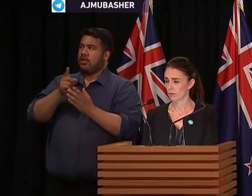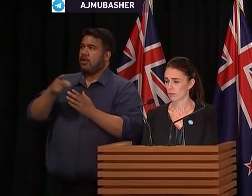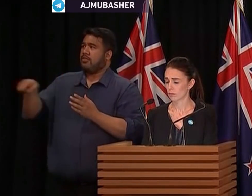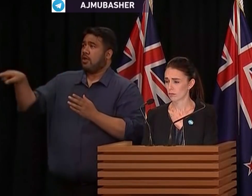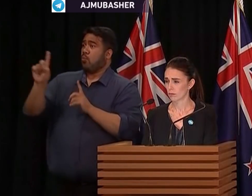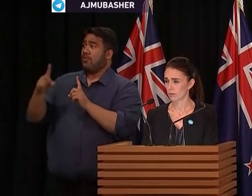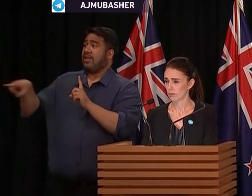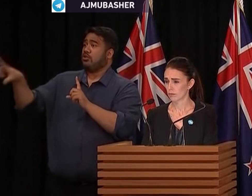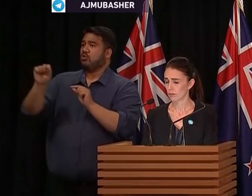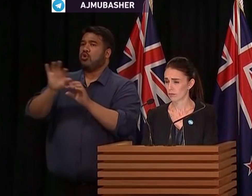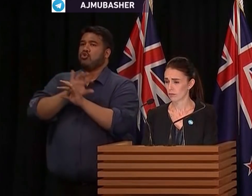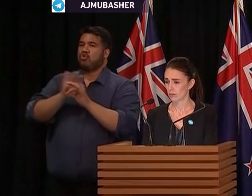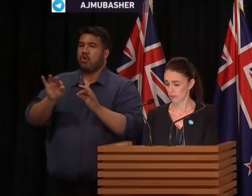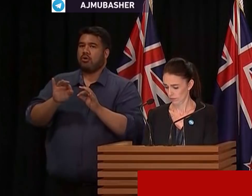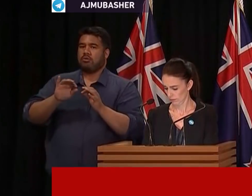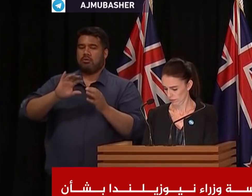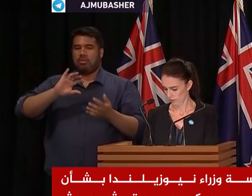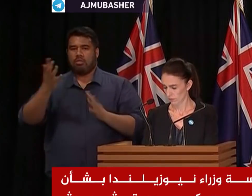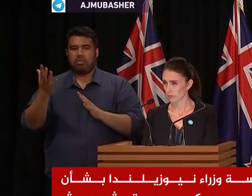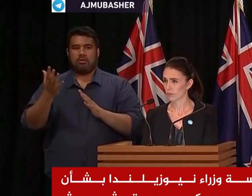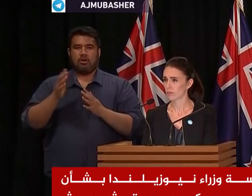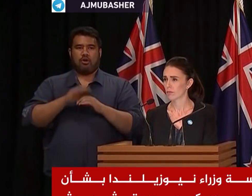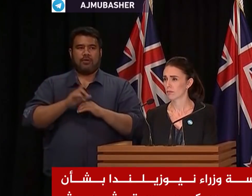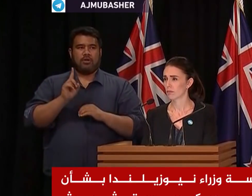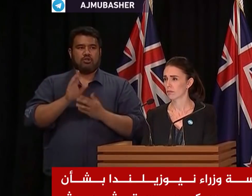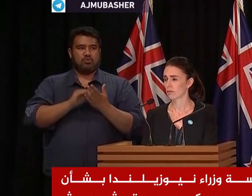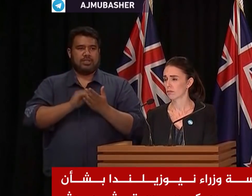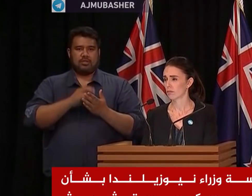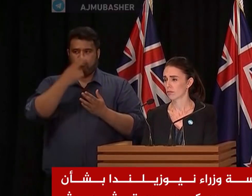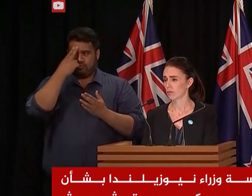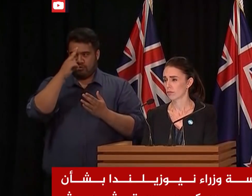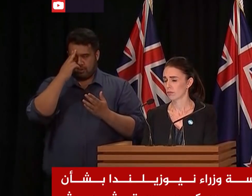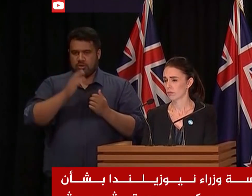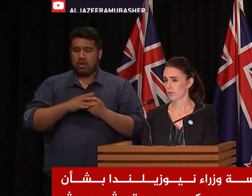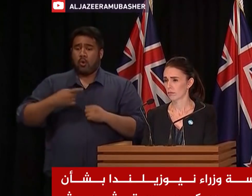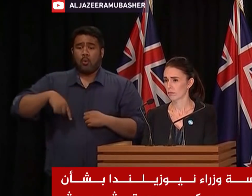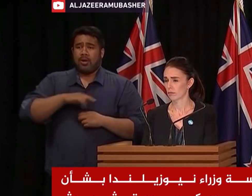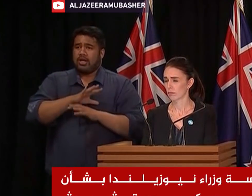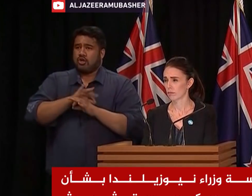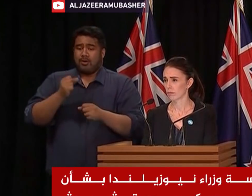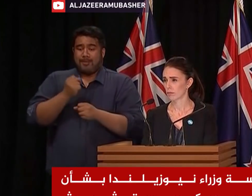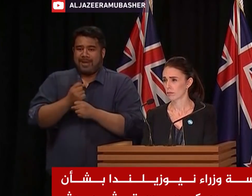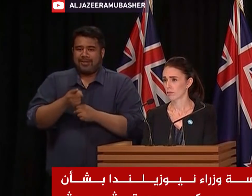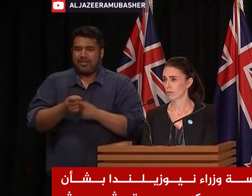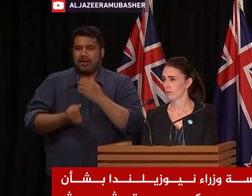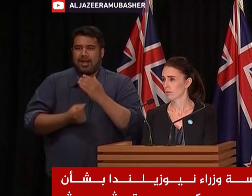not misrepresented. We did not start or bring about this disaster, and they clearly understood that.